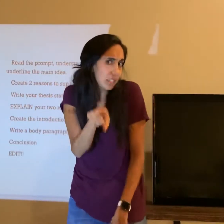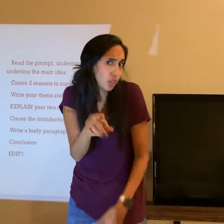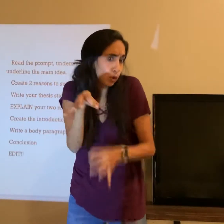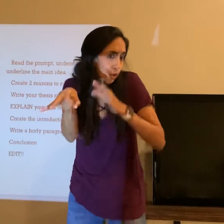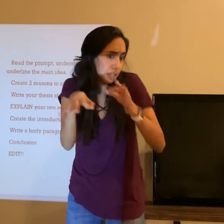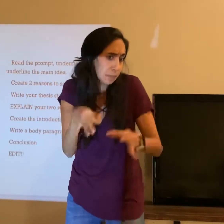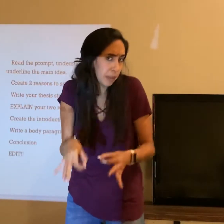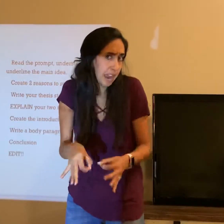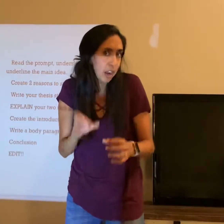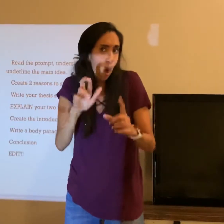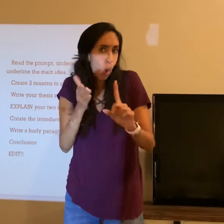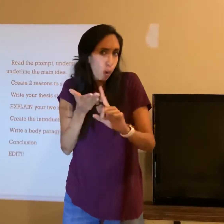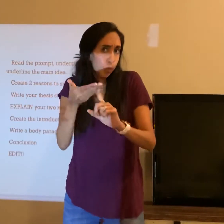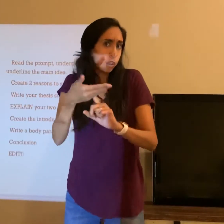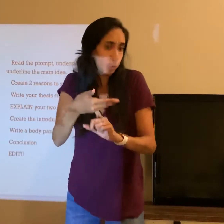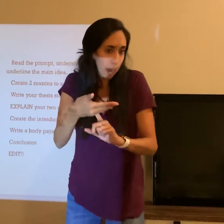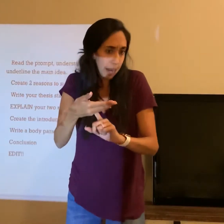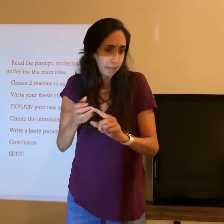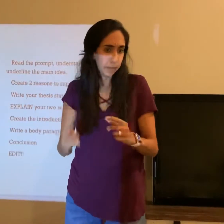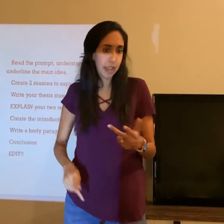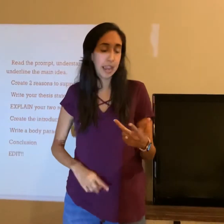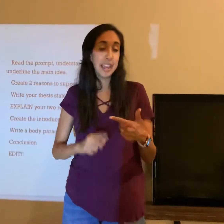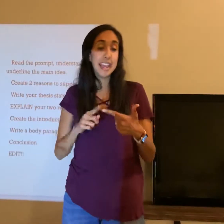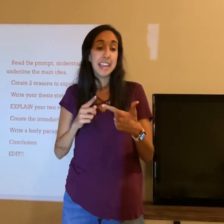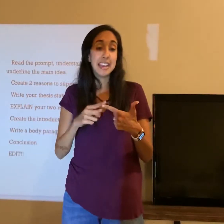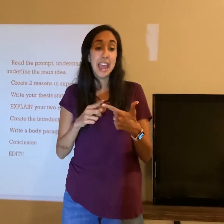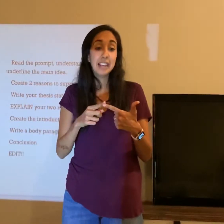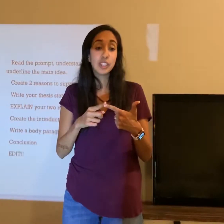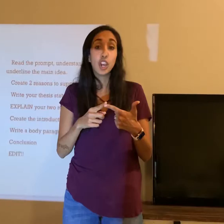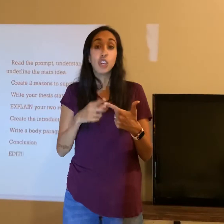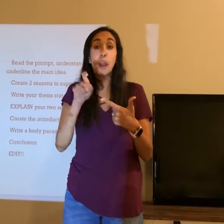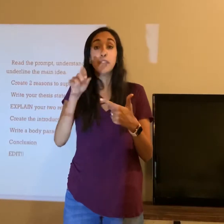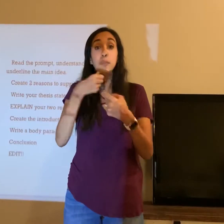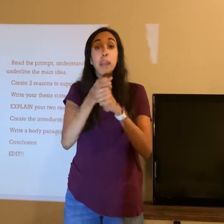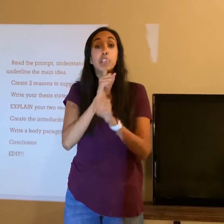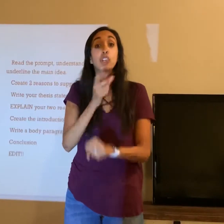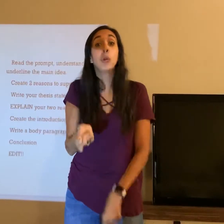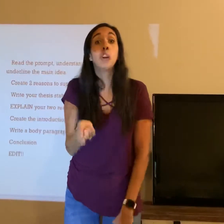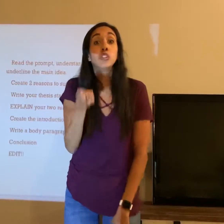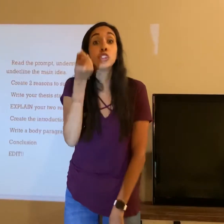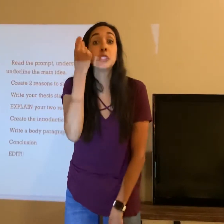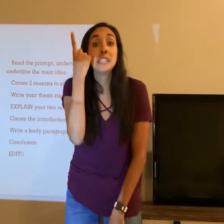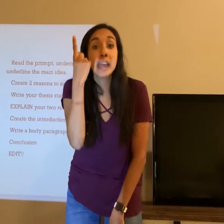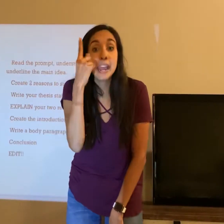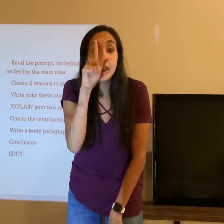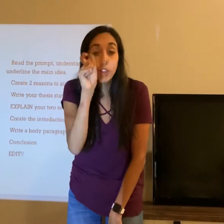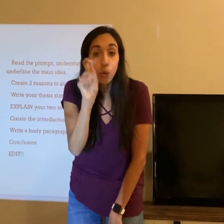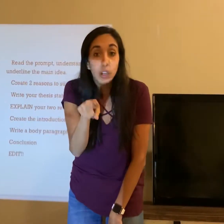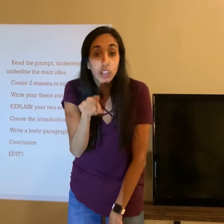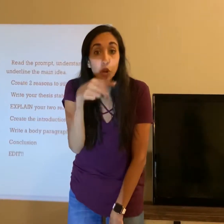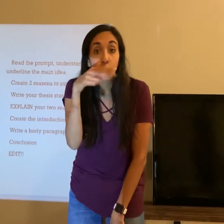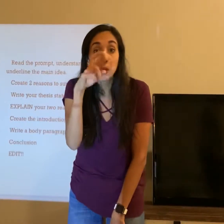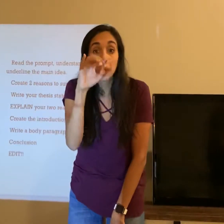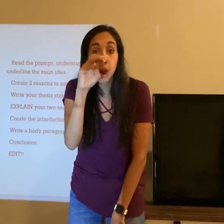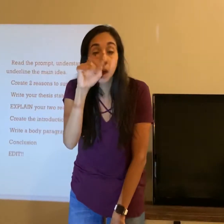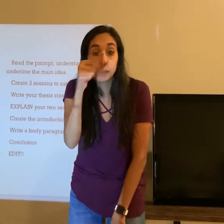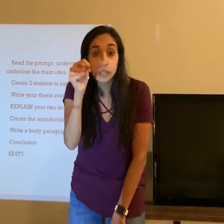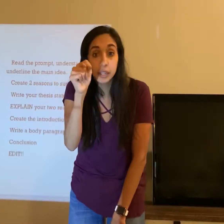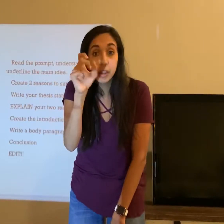you to explain or persuade, okay? Next, you have to make sure you understand the question or the prompt. Okay,